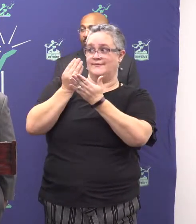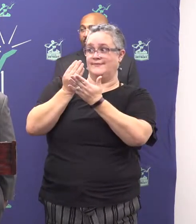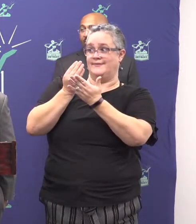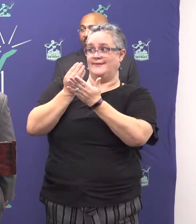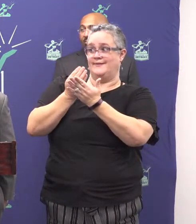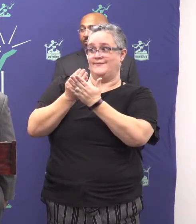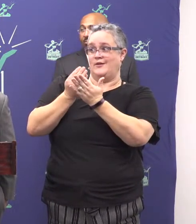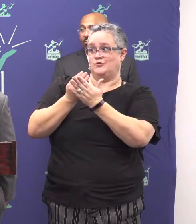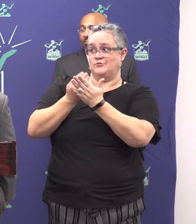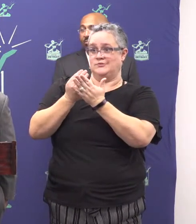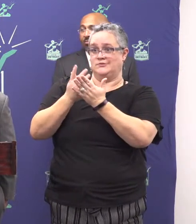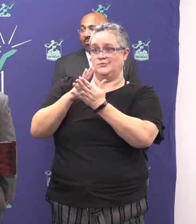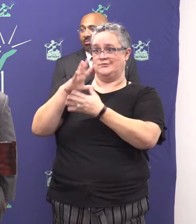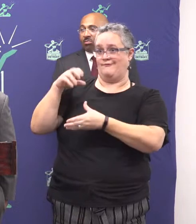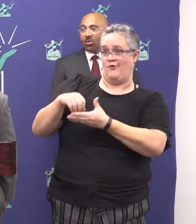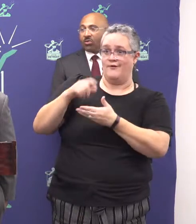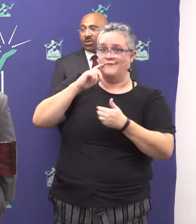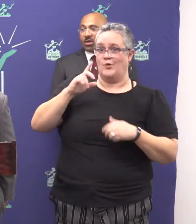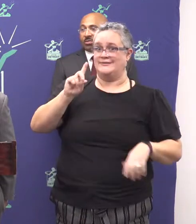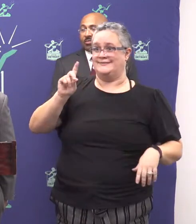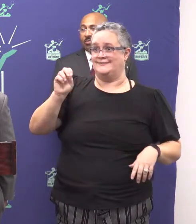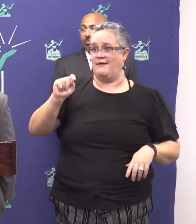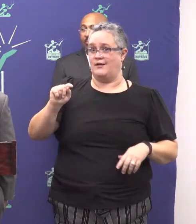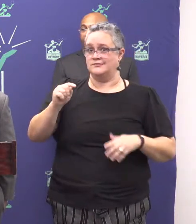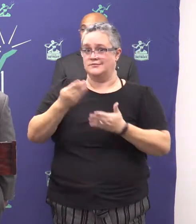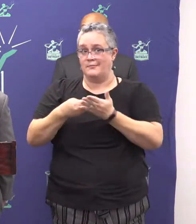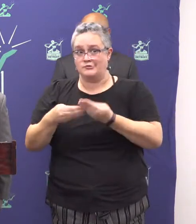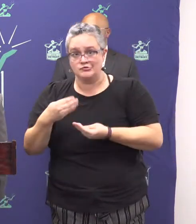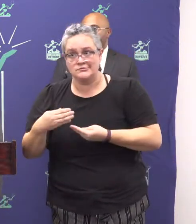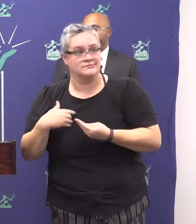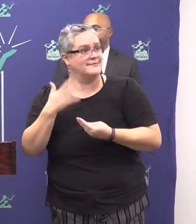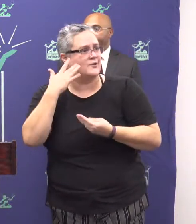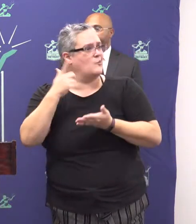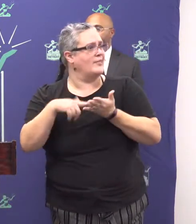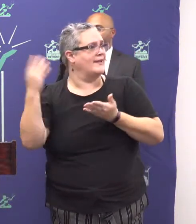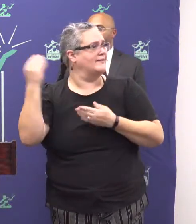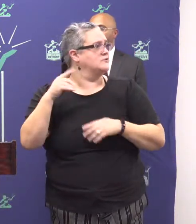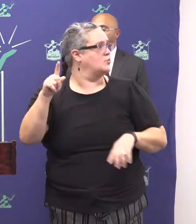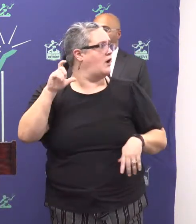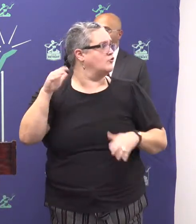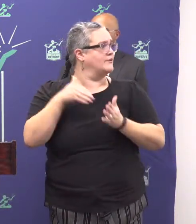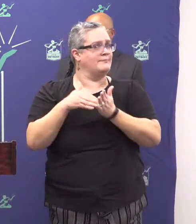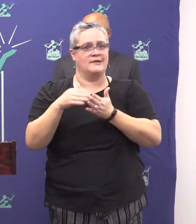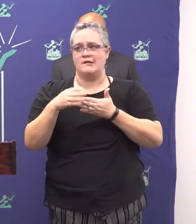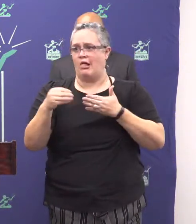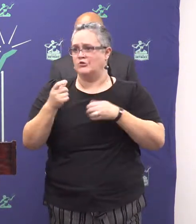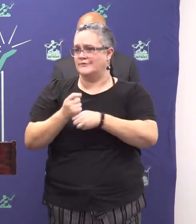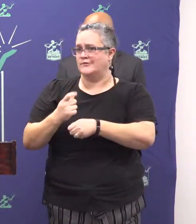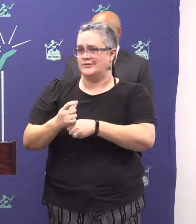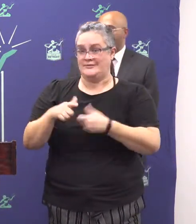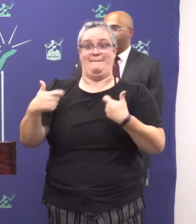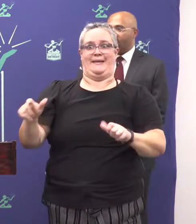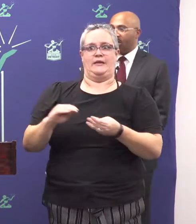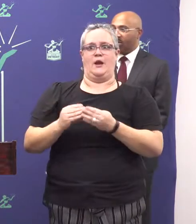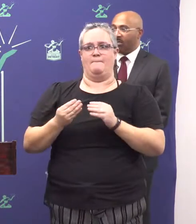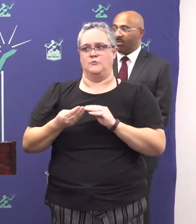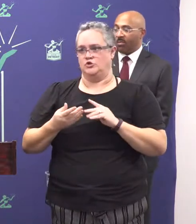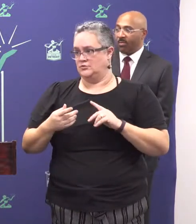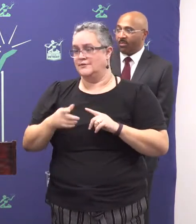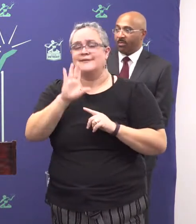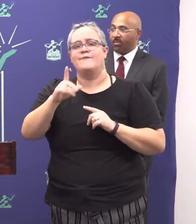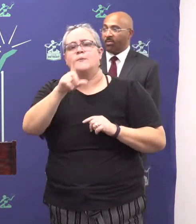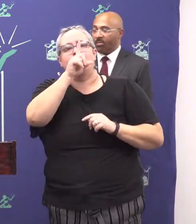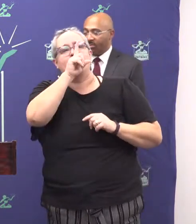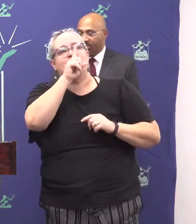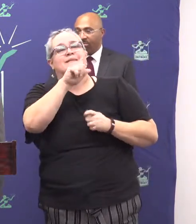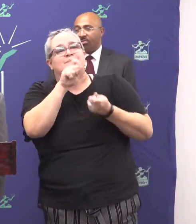was at stake here through DDOT's budget? I don't know. What do they give us, $100 million a year? It's a huge number. Yeah, they did. They do. They never gave